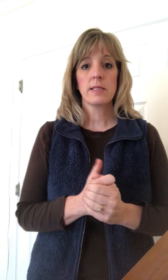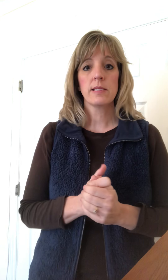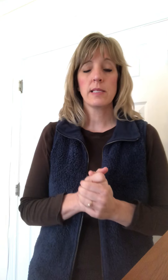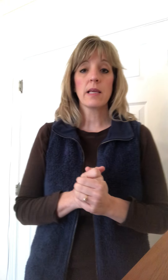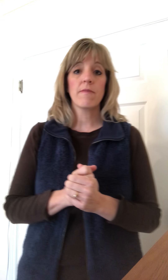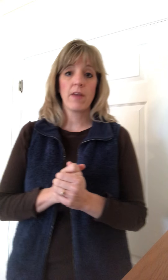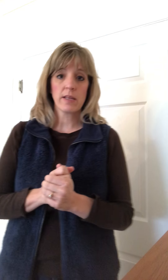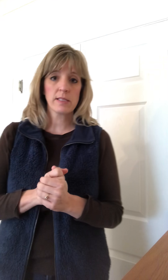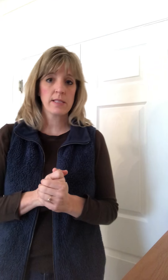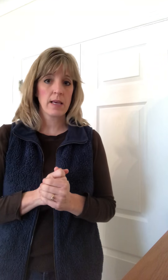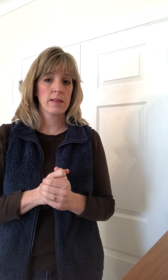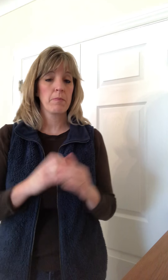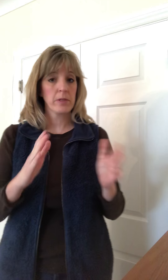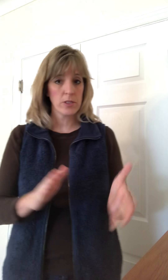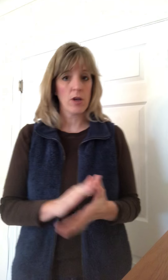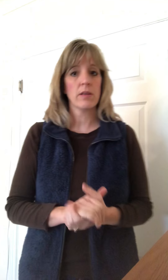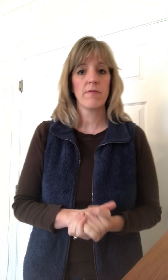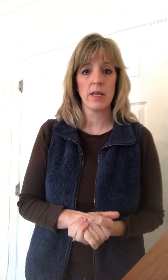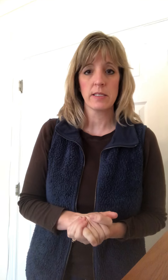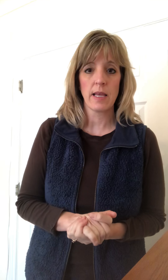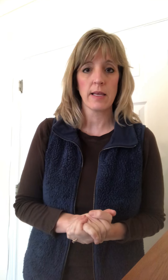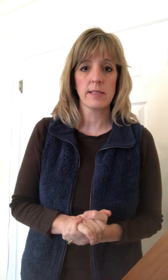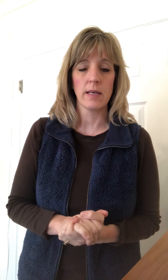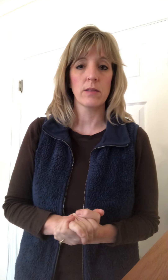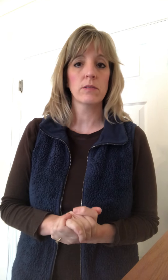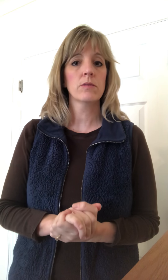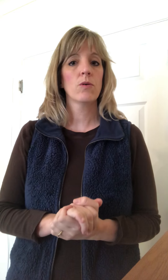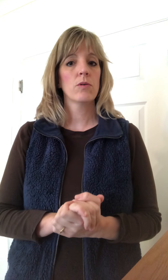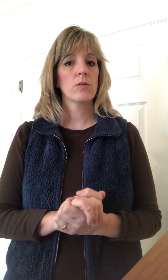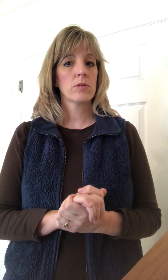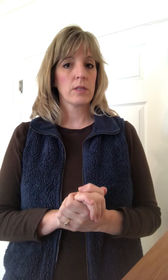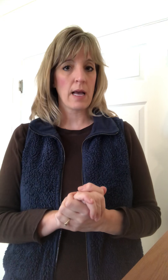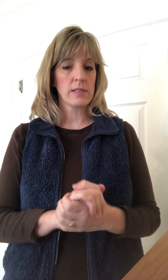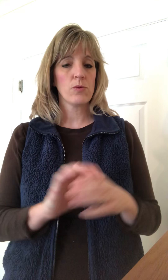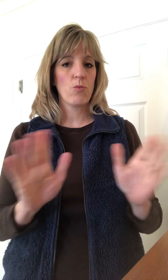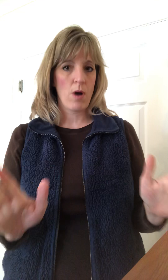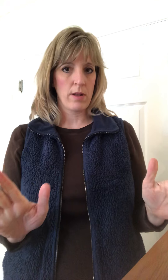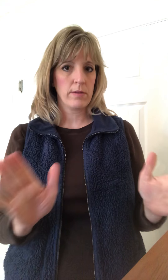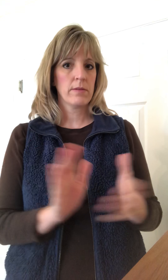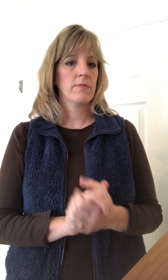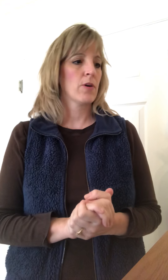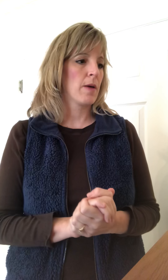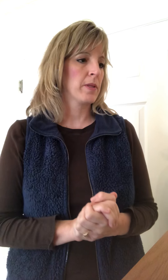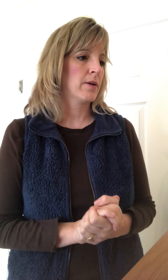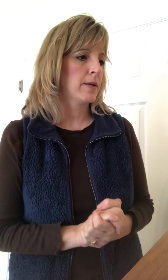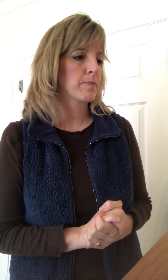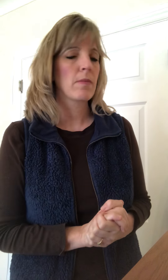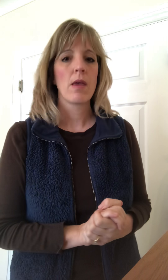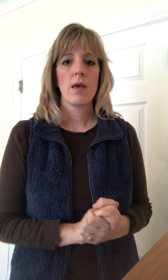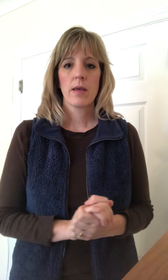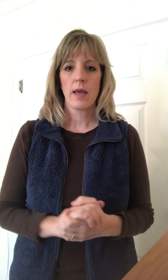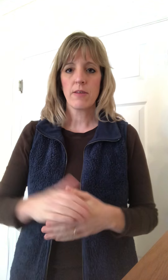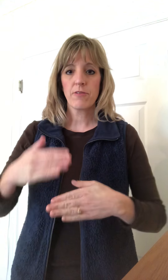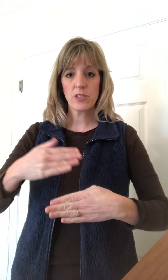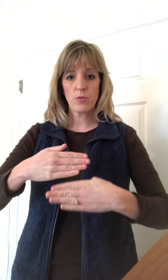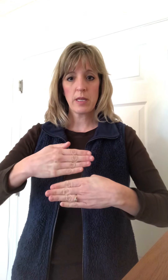This is the Mildenhall Advanced ASL Class 1 vocabulary. Okay, the first one